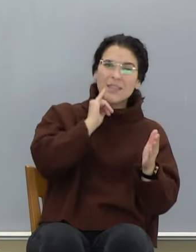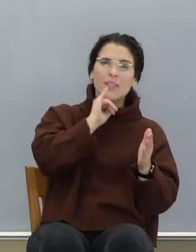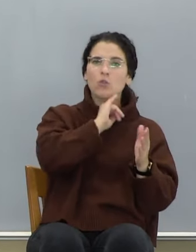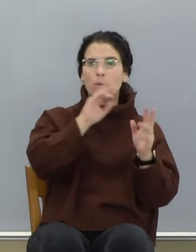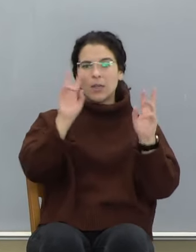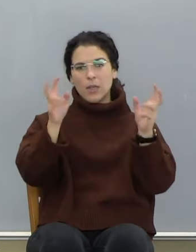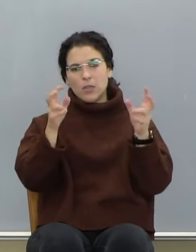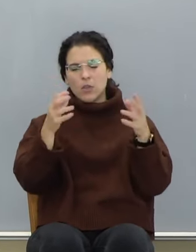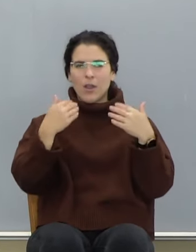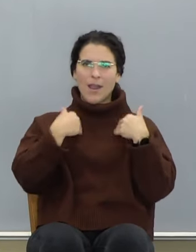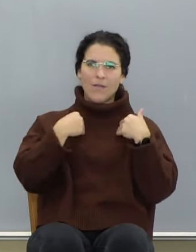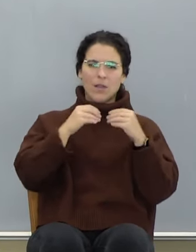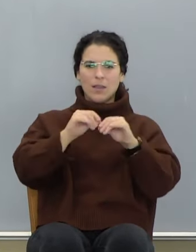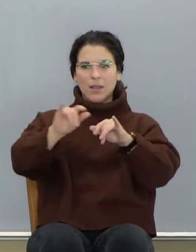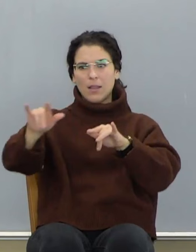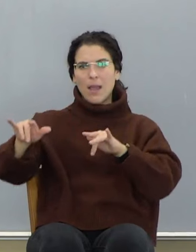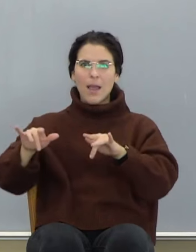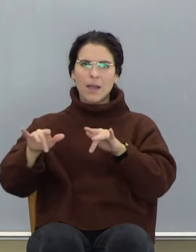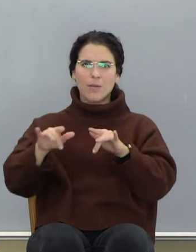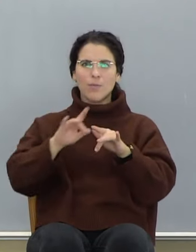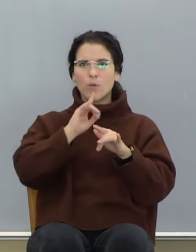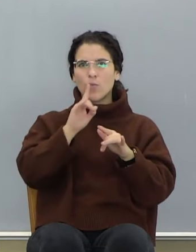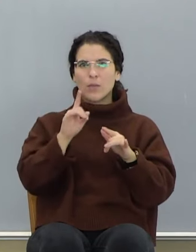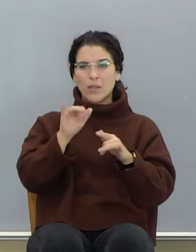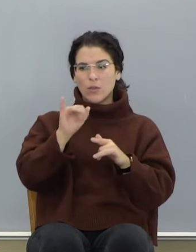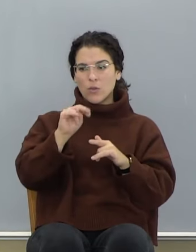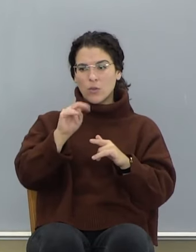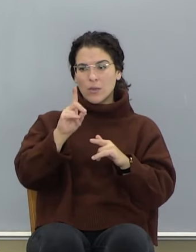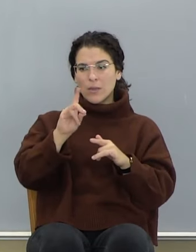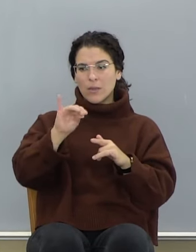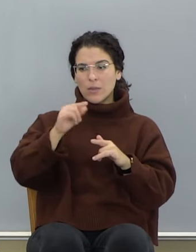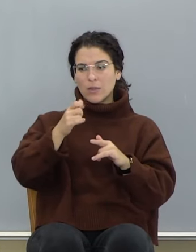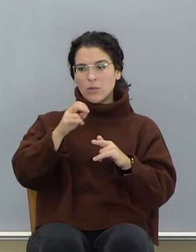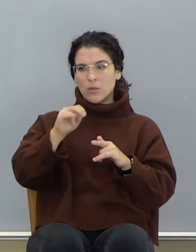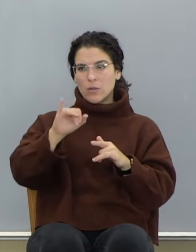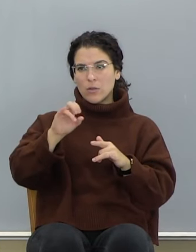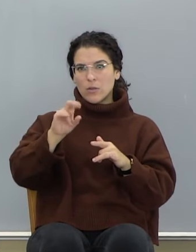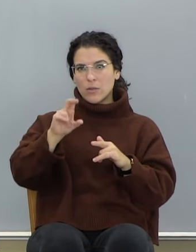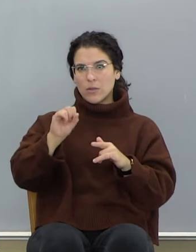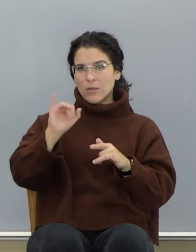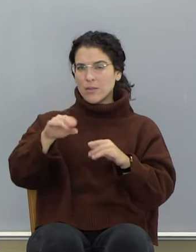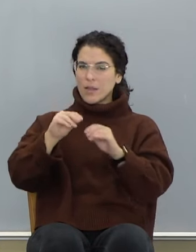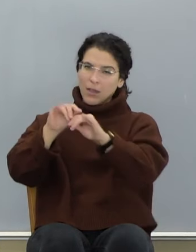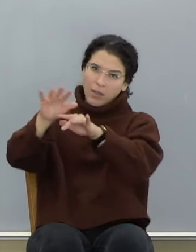quote, occupying the land, but quite frankly, they're indigenous to that land.